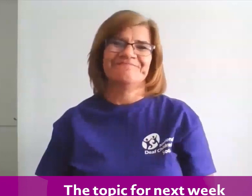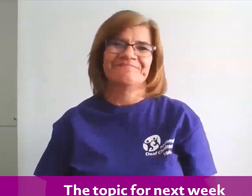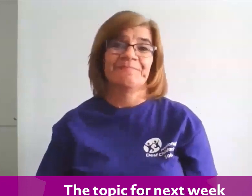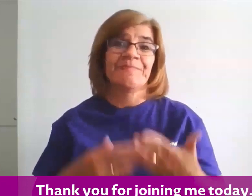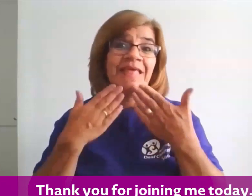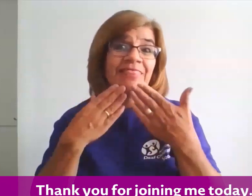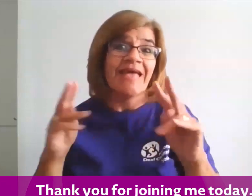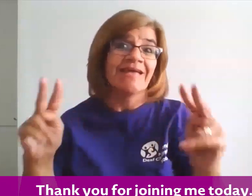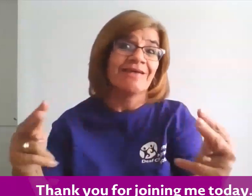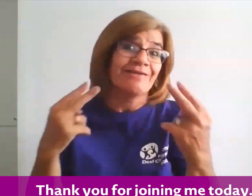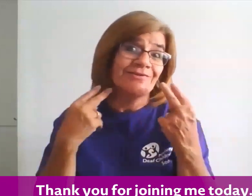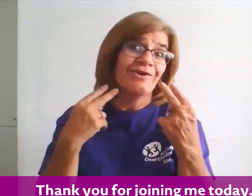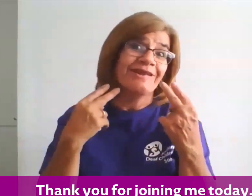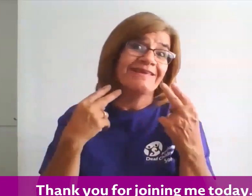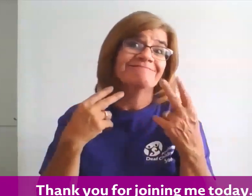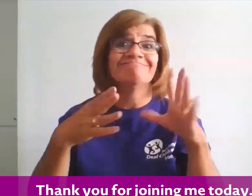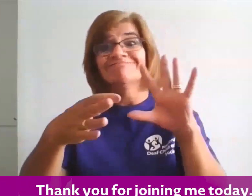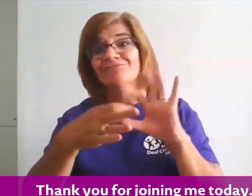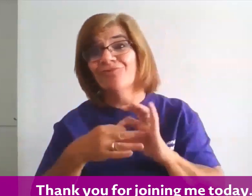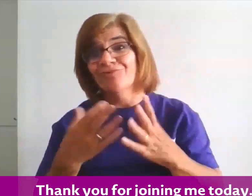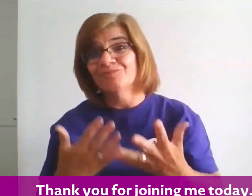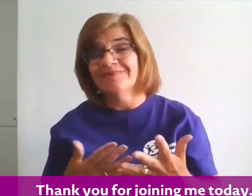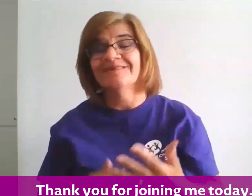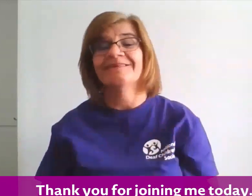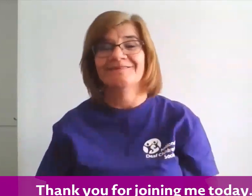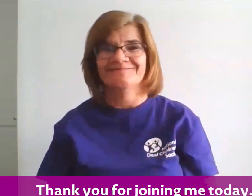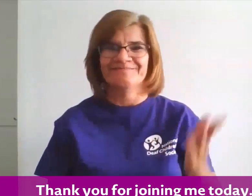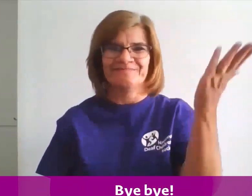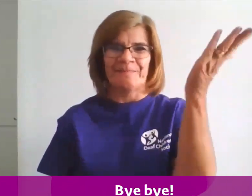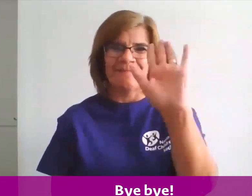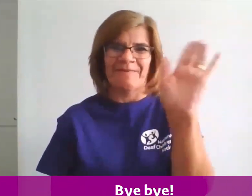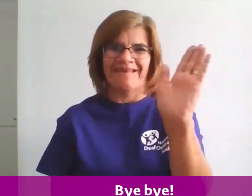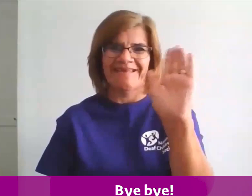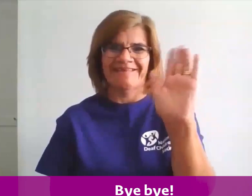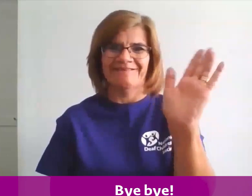feelings. Thank you for joining me today. Bye-bye.